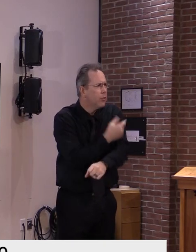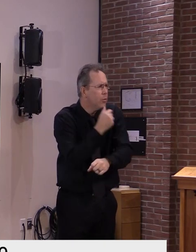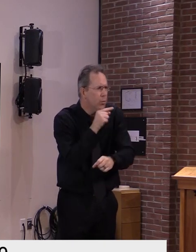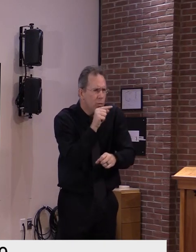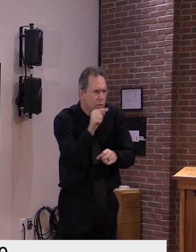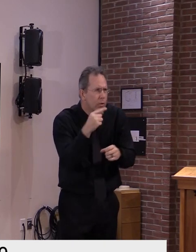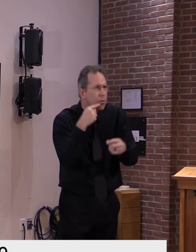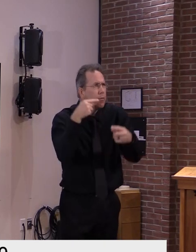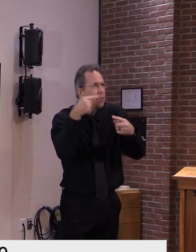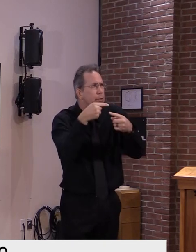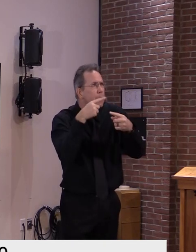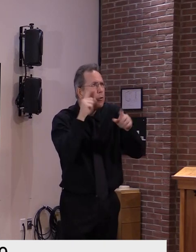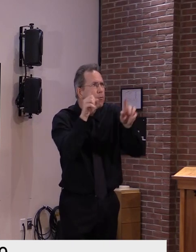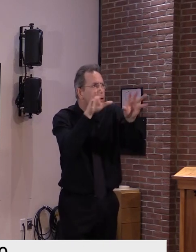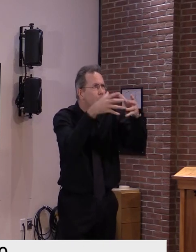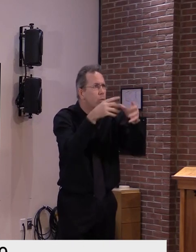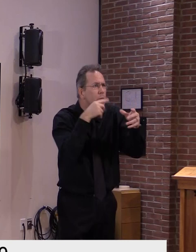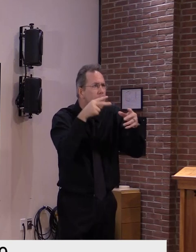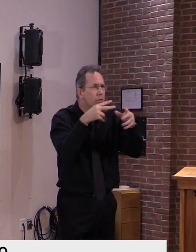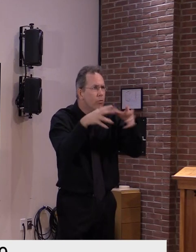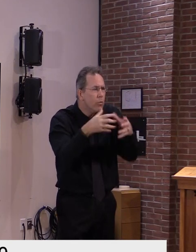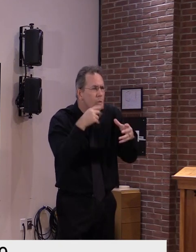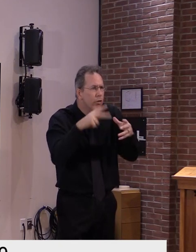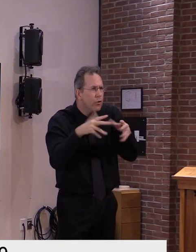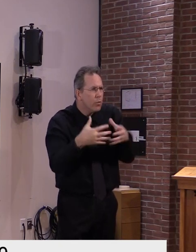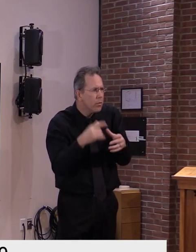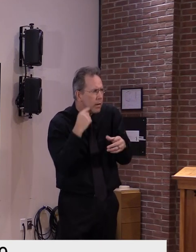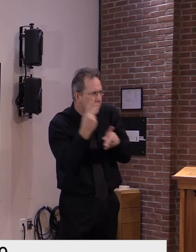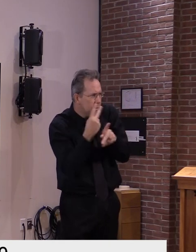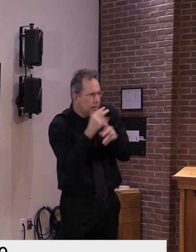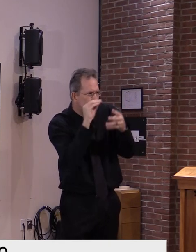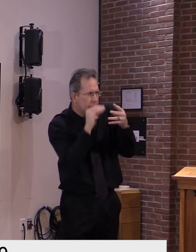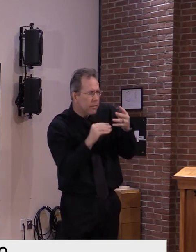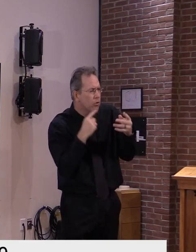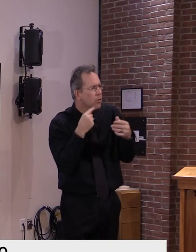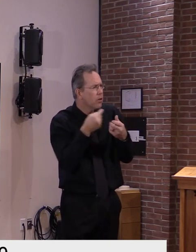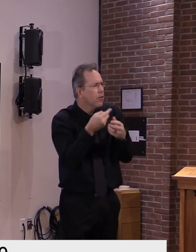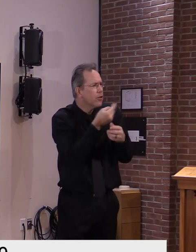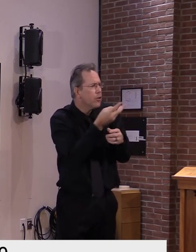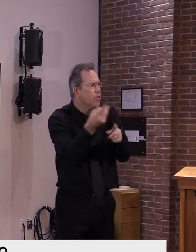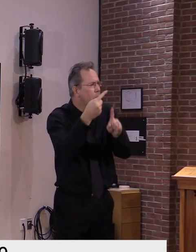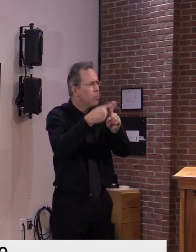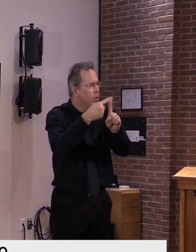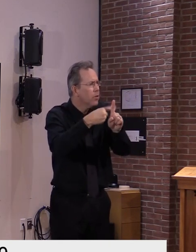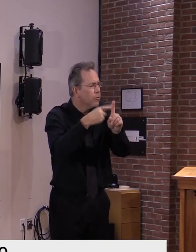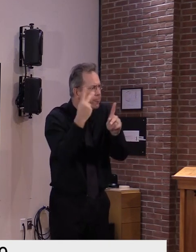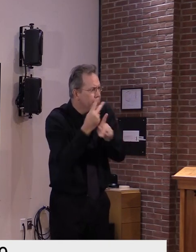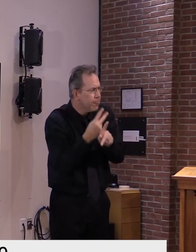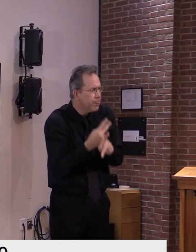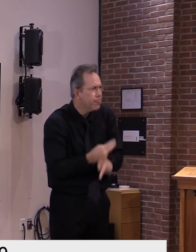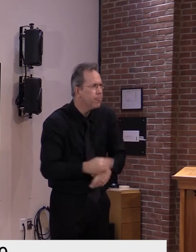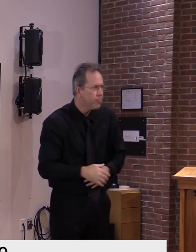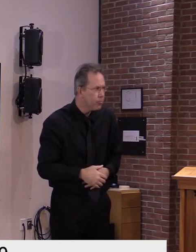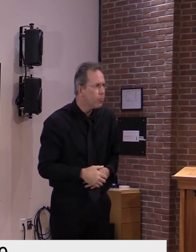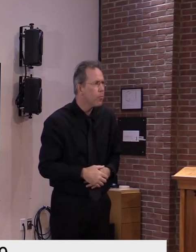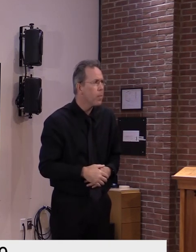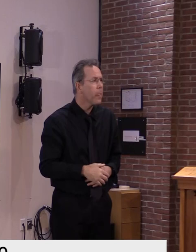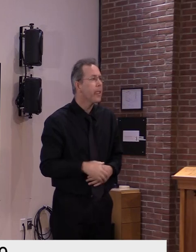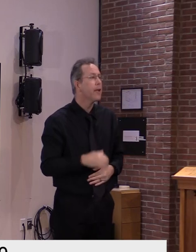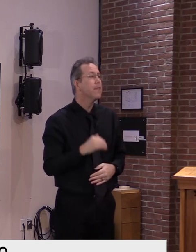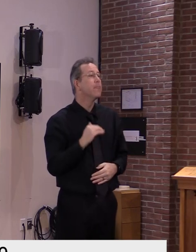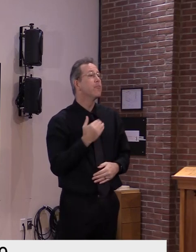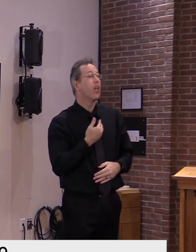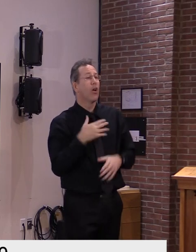Vermont. Our implementation advisory group is in agreement with all of these groups,